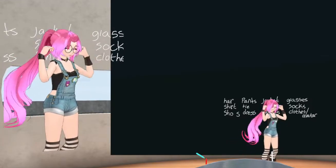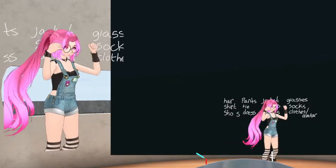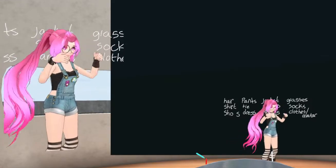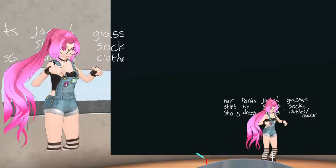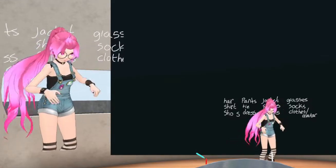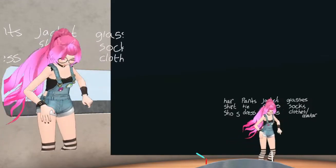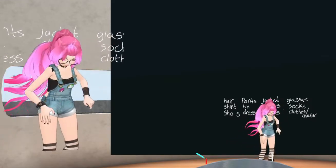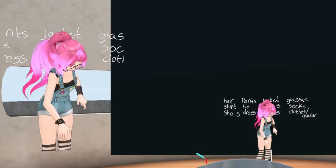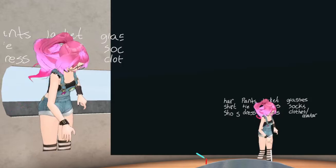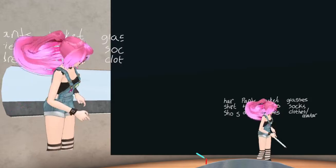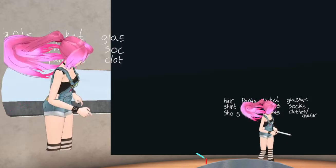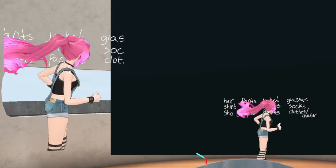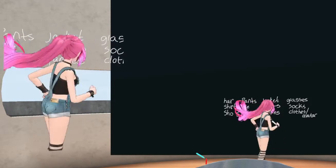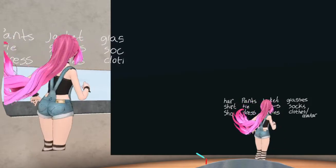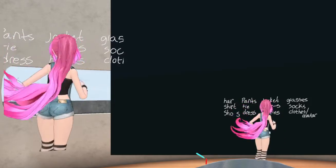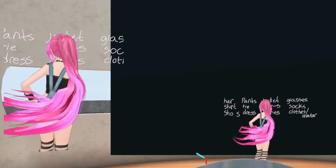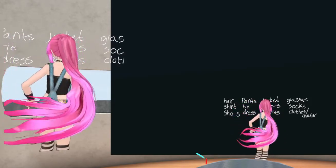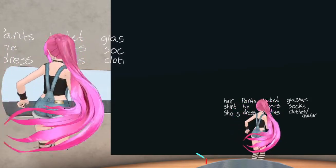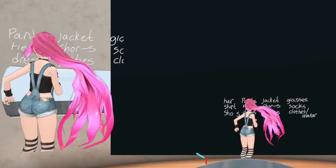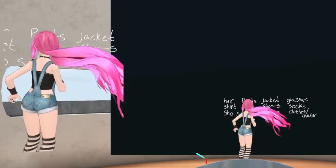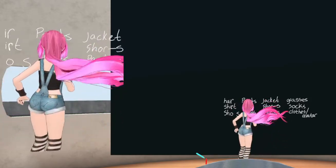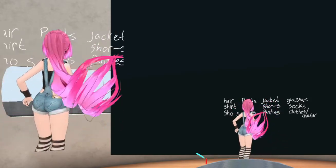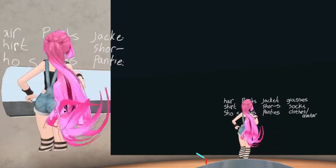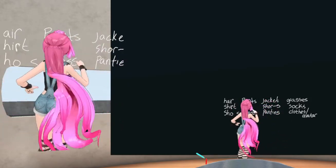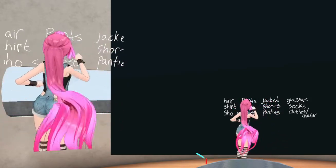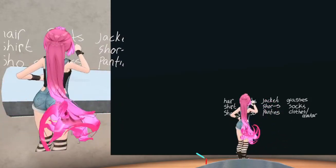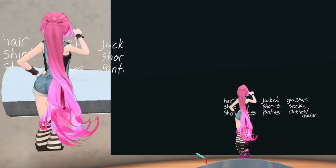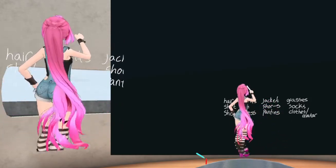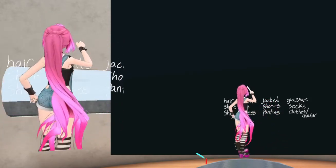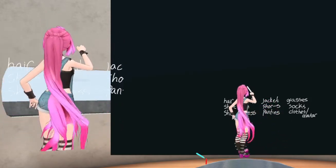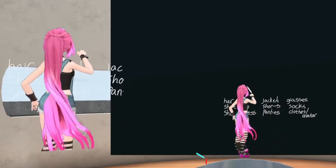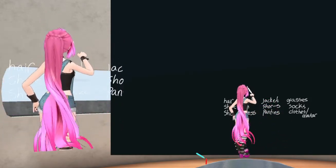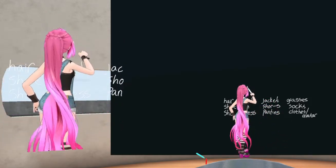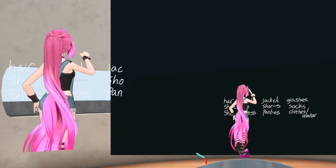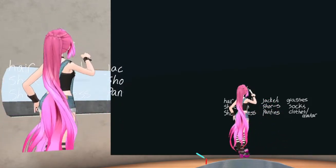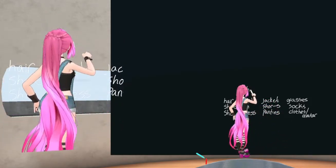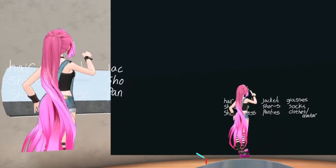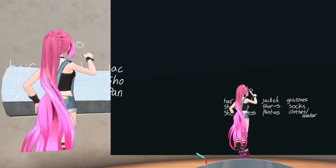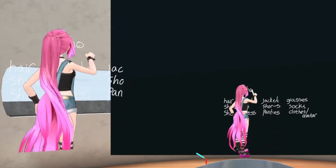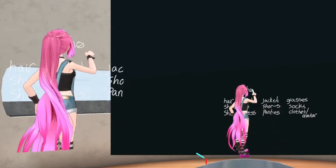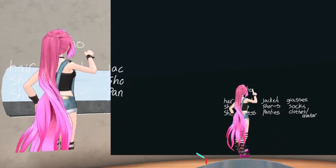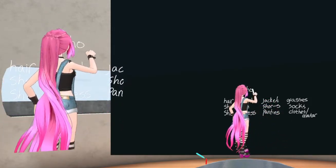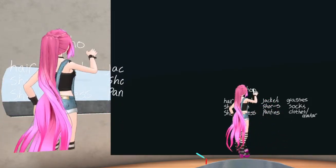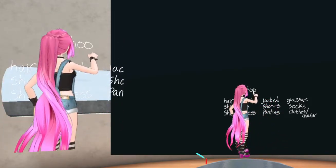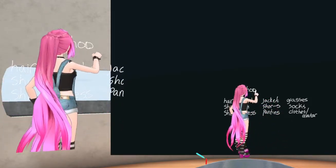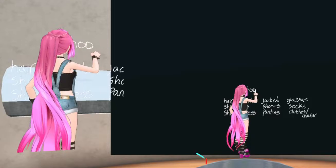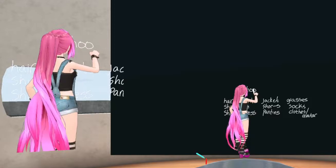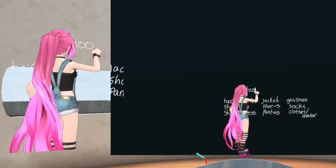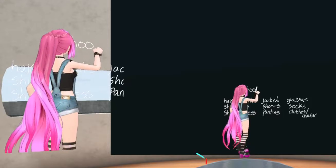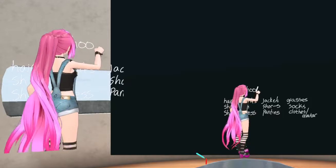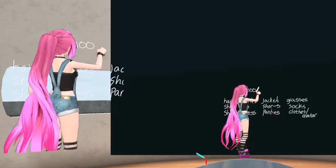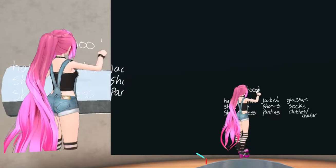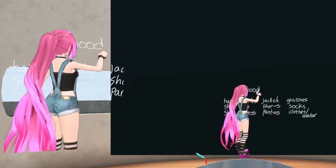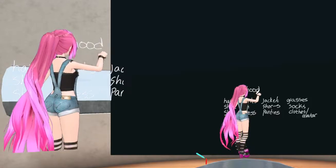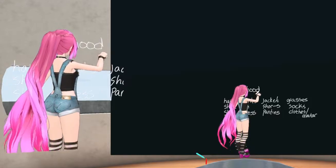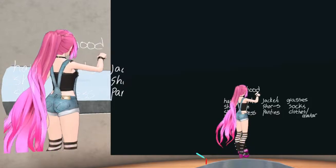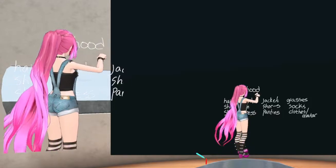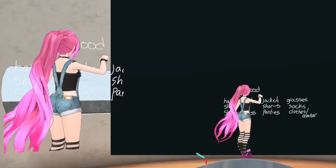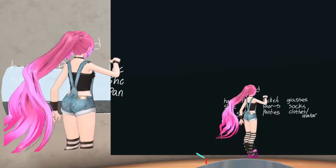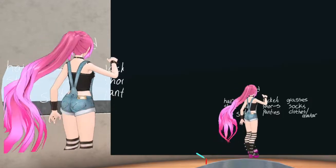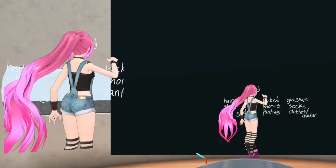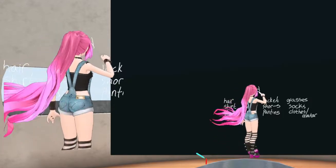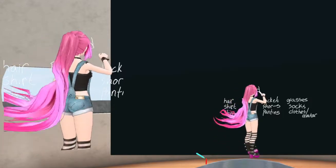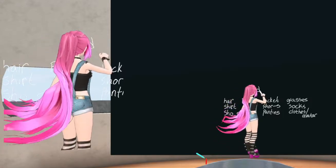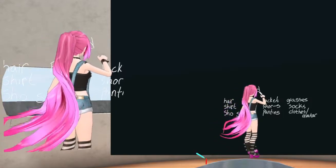hood. Hood. Yeah. I'll say hood. I'll It's just put it a- up here. It's I'll tell you whatever there's it not a loves. sign